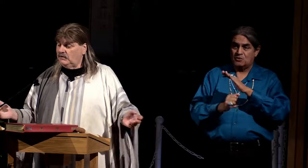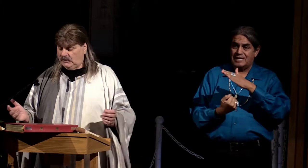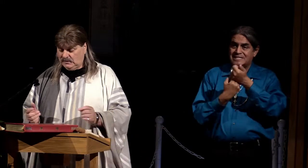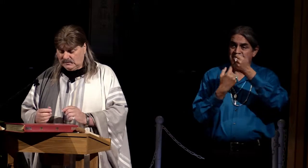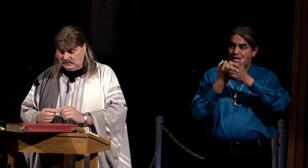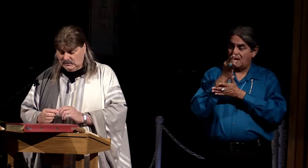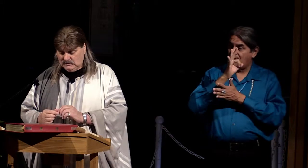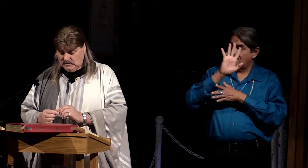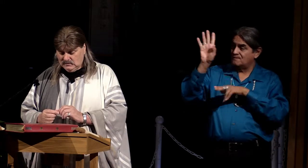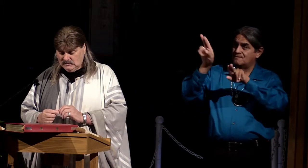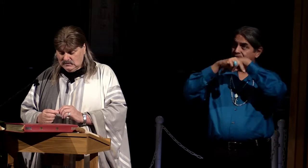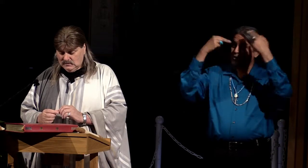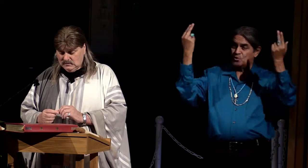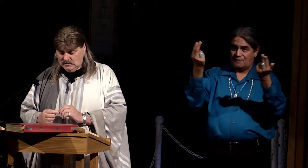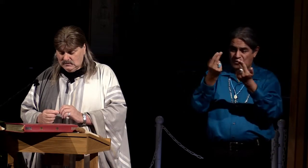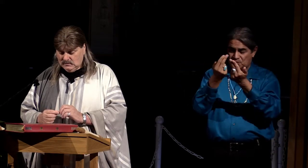the universe.